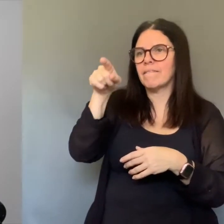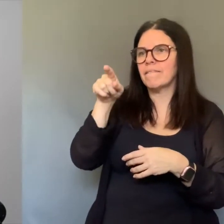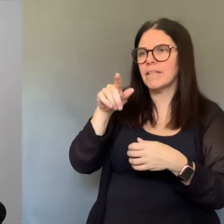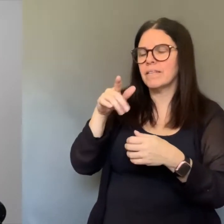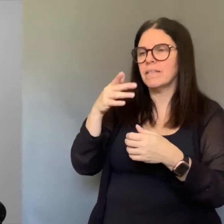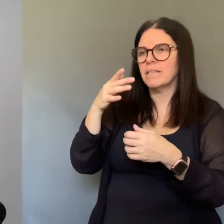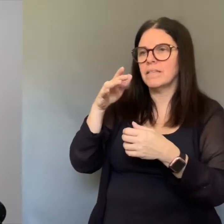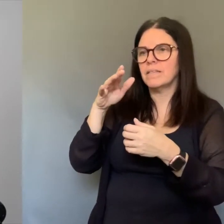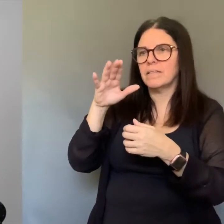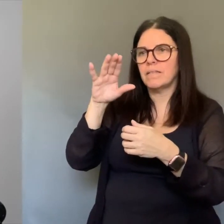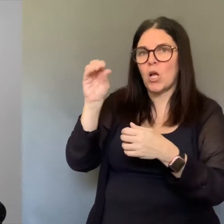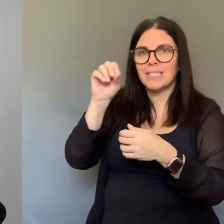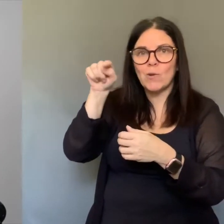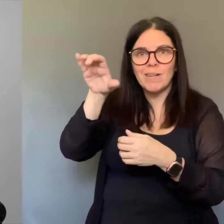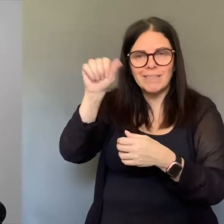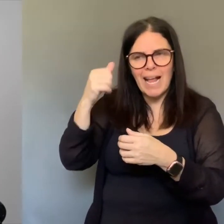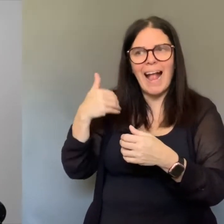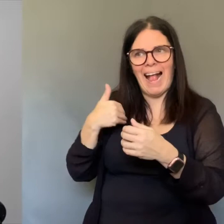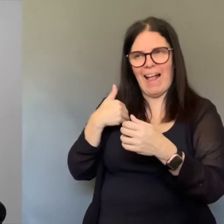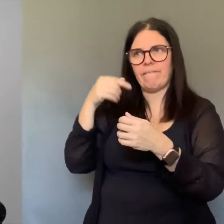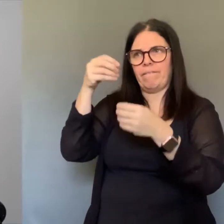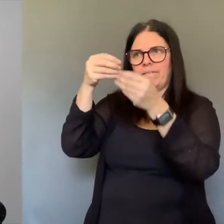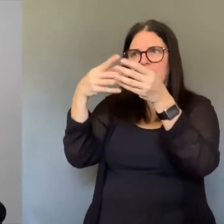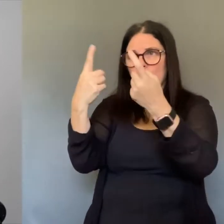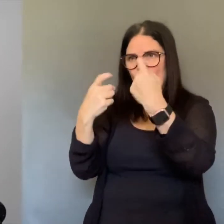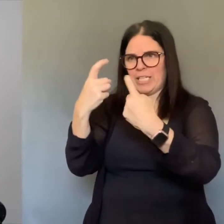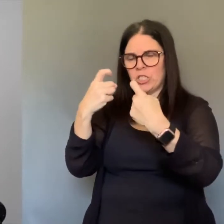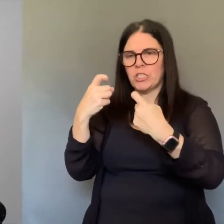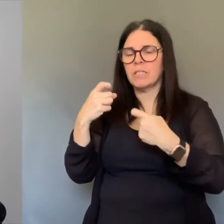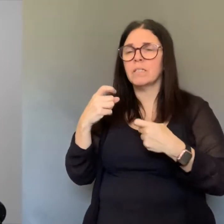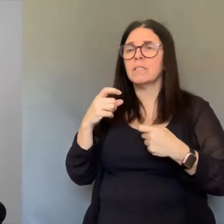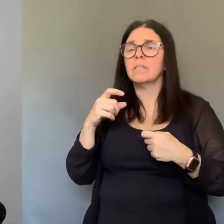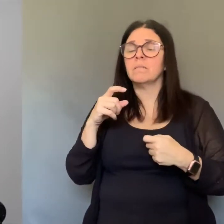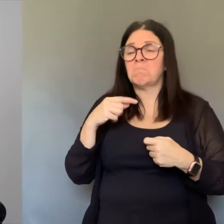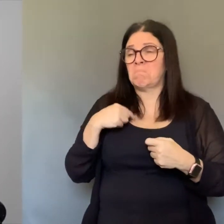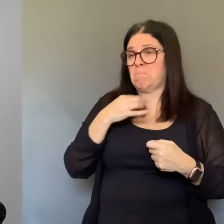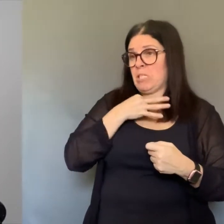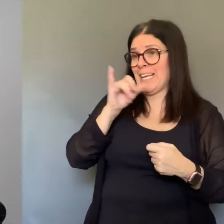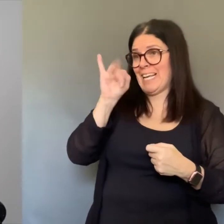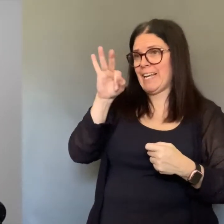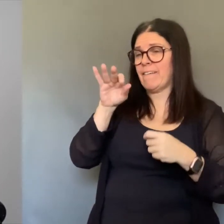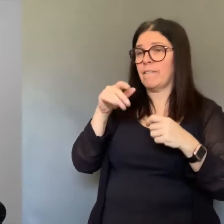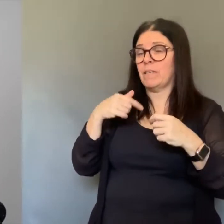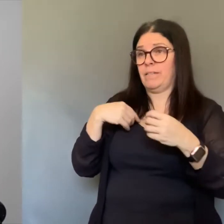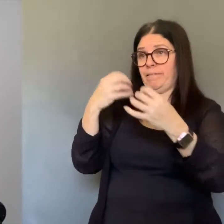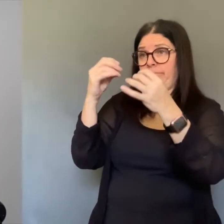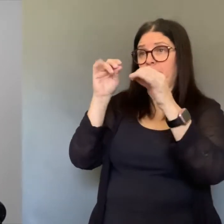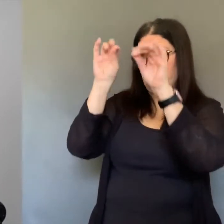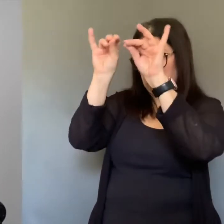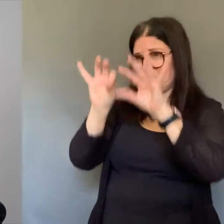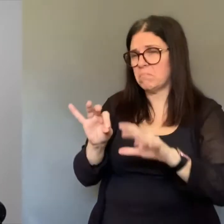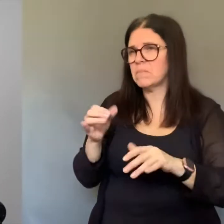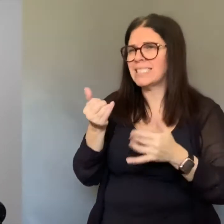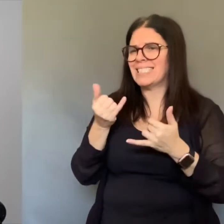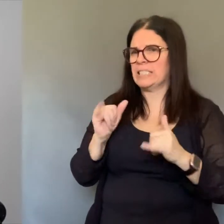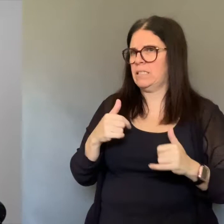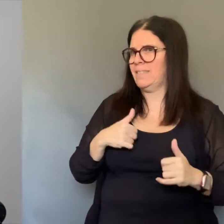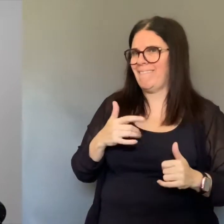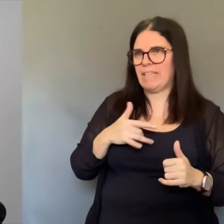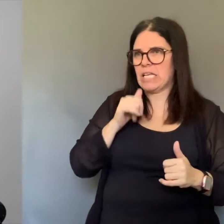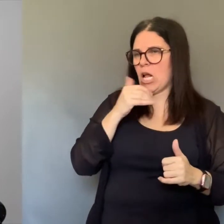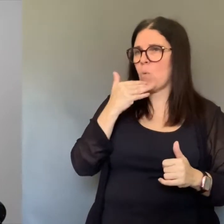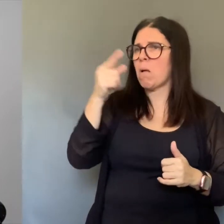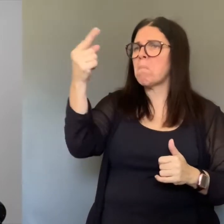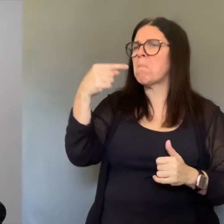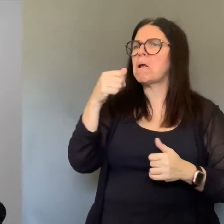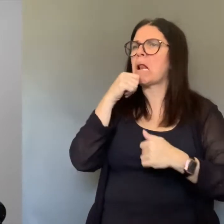as the federal government. So people fill that out and it basically tells them you don't have symptoms, but they're still feeling unwell. Would you encourage